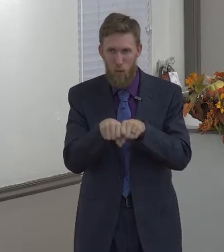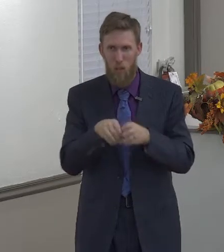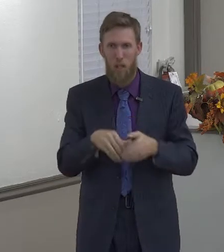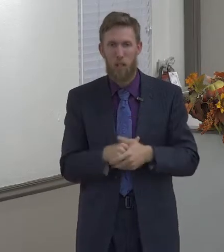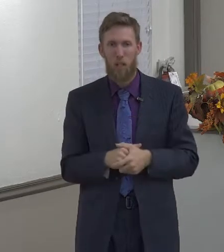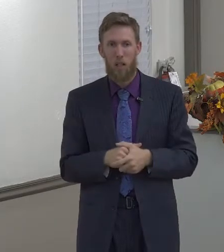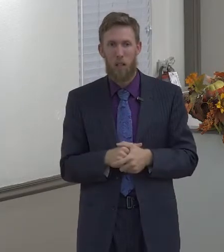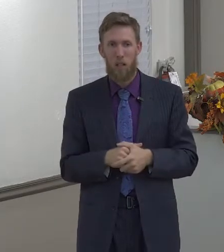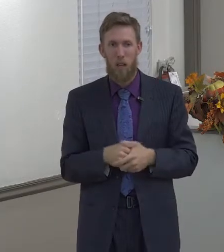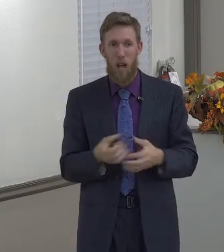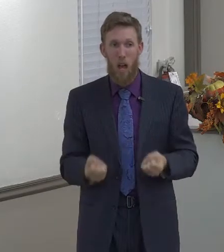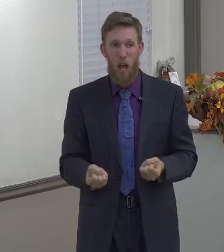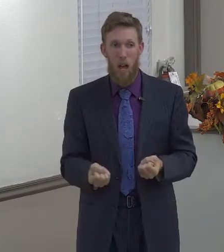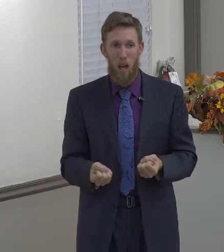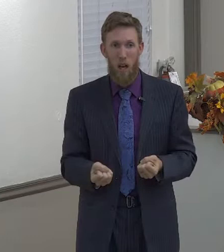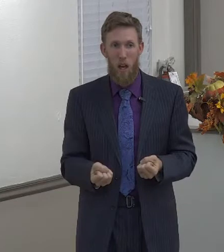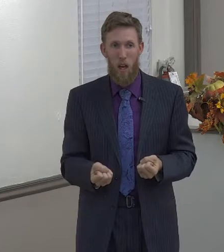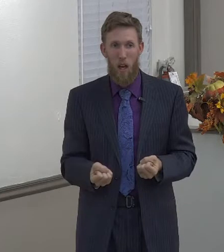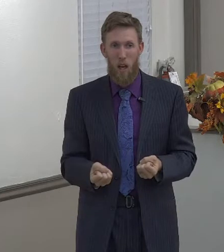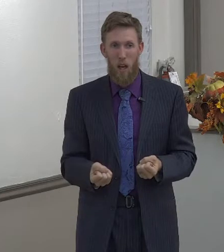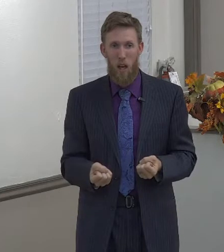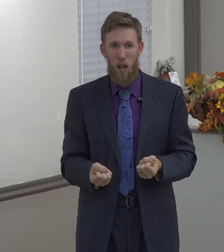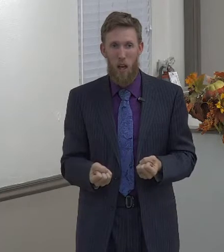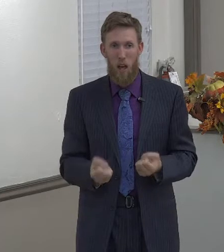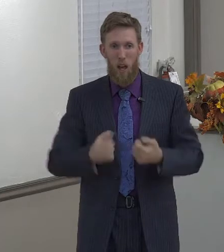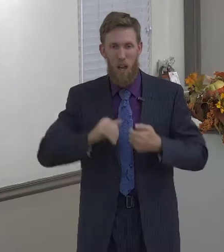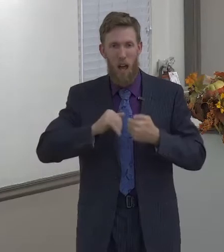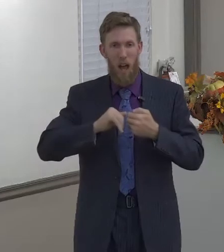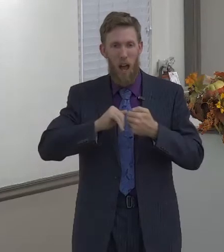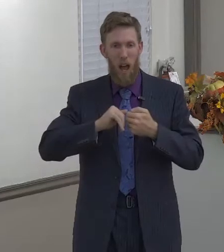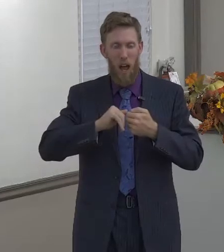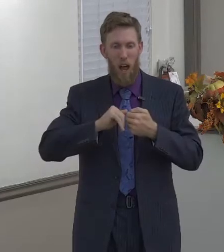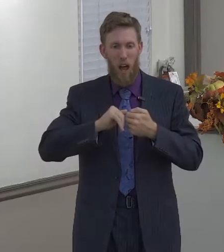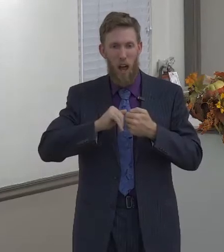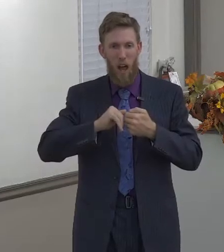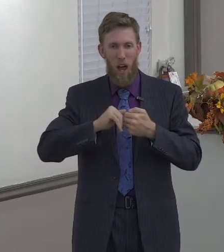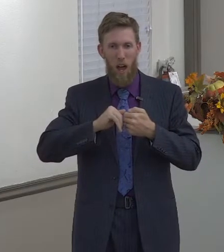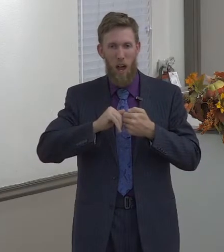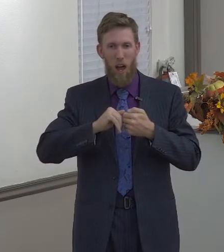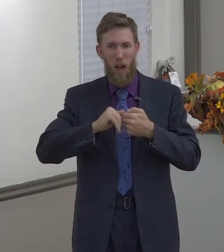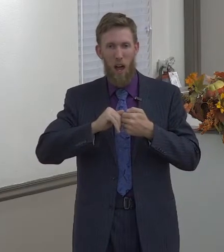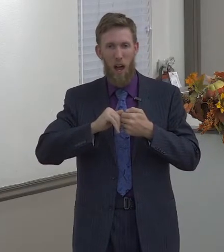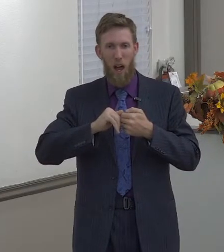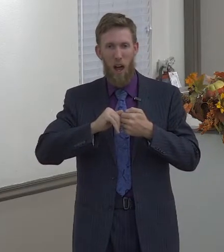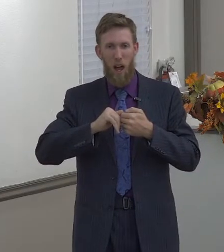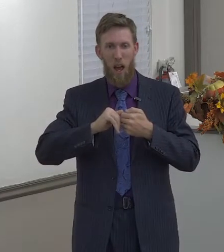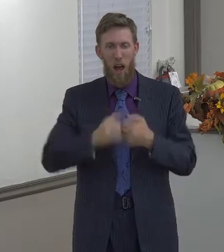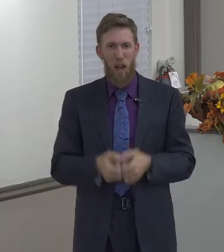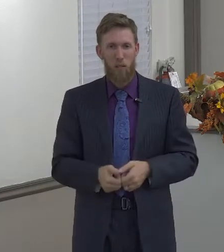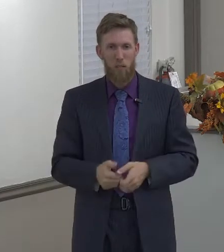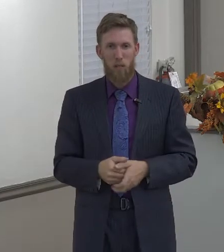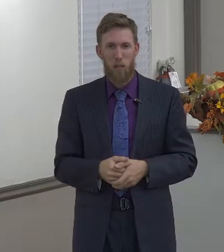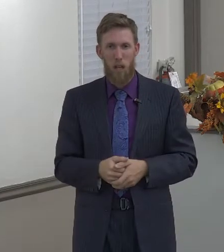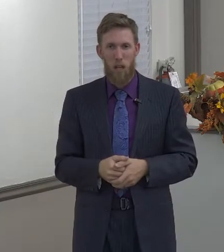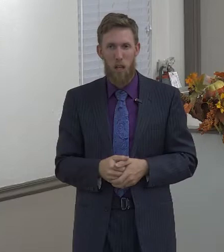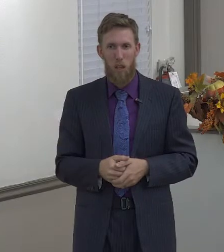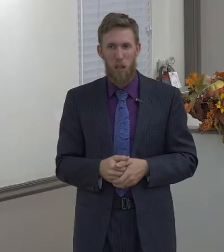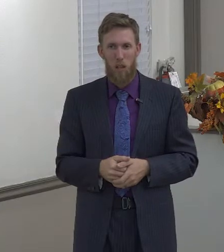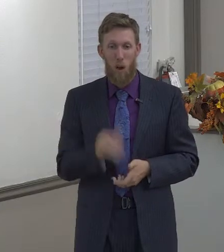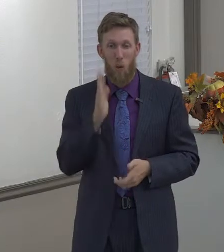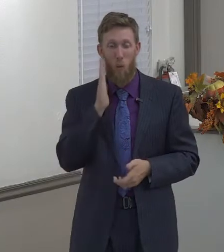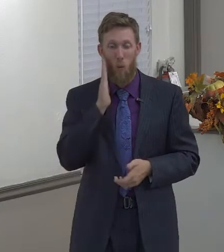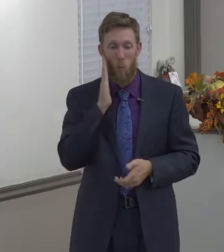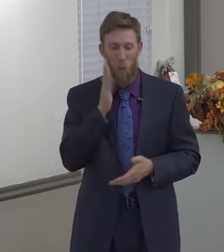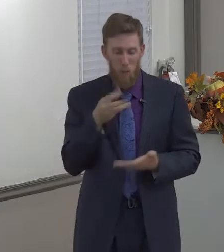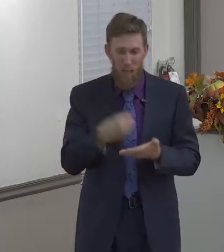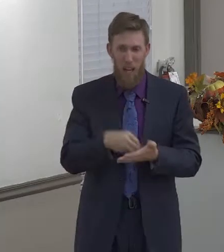them. If you had 10 of them, you'd go bankrupt. You'd need to mortgage your house just to get a new set of shoes. God knows what He's doing when